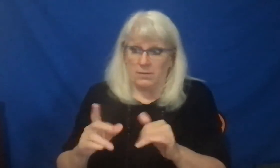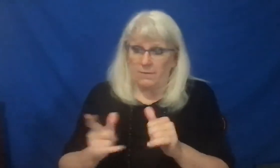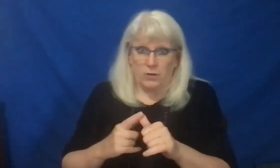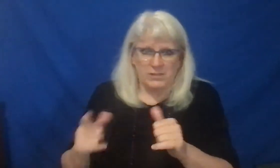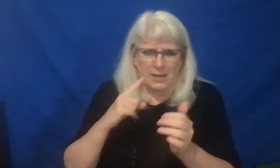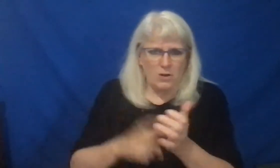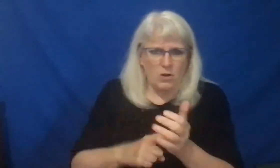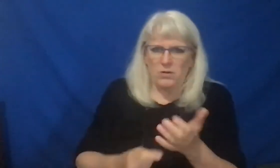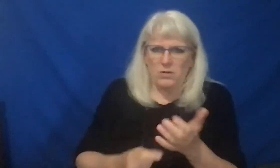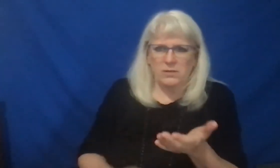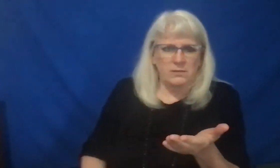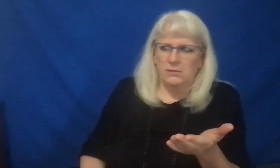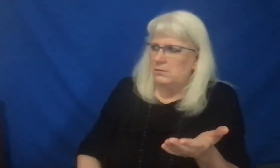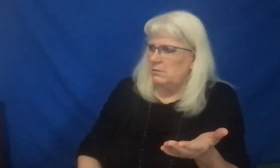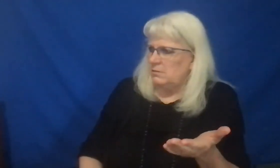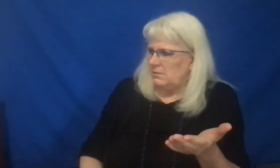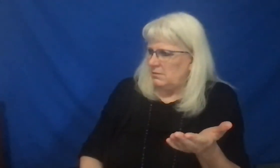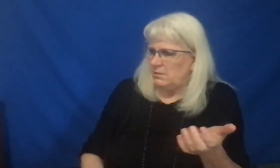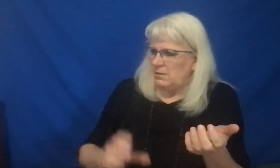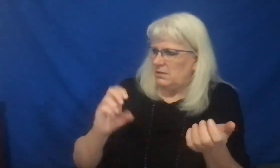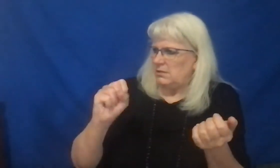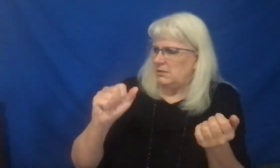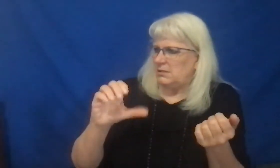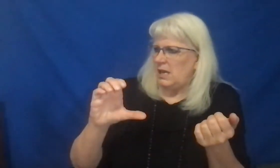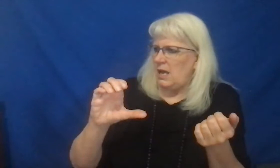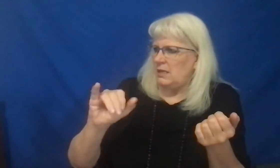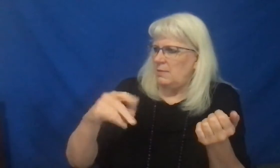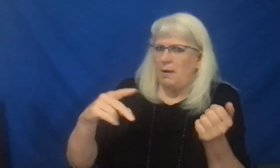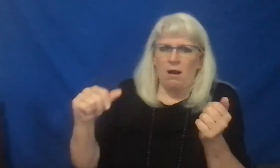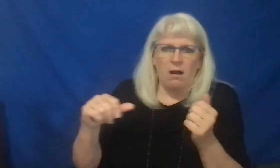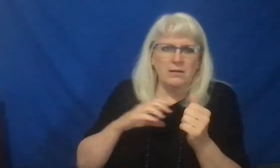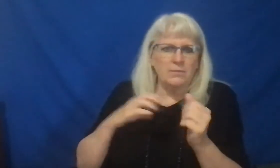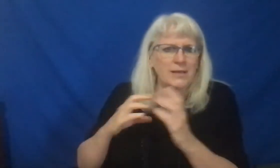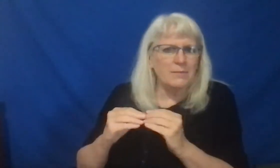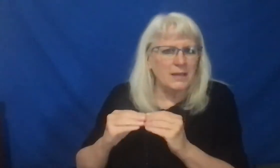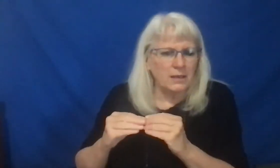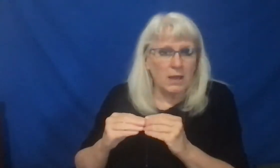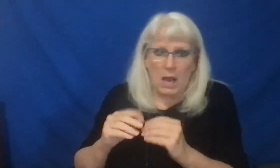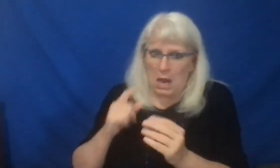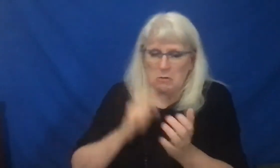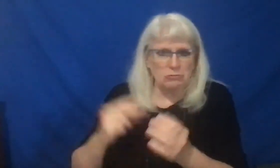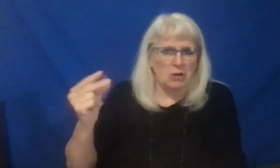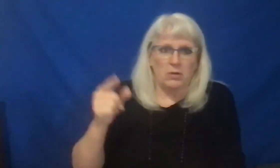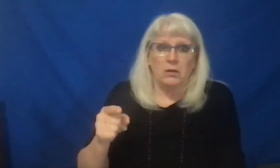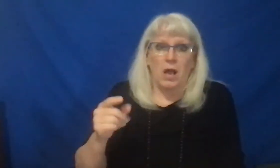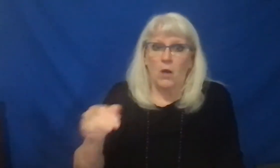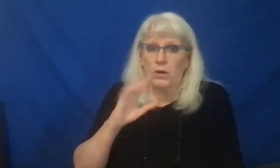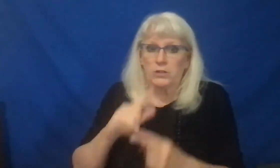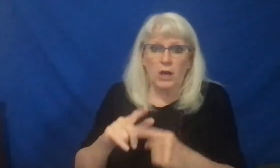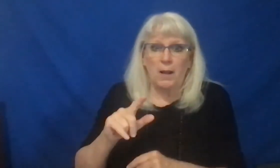when I went to, I think it was the SACIPA committee meeting, um, I wanted to talk about the Too Young pamphlet, and I brought some, but